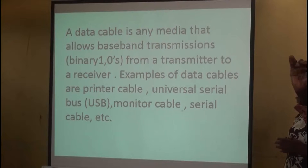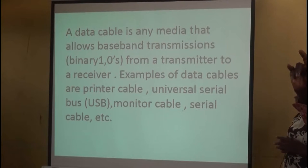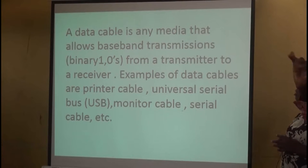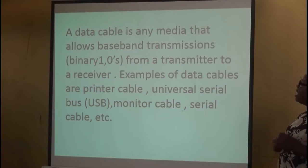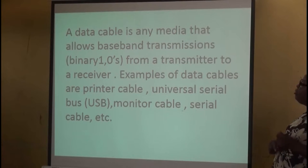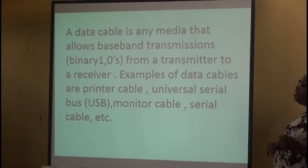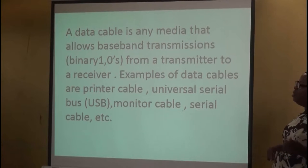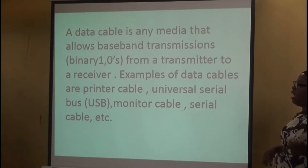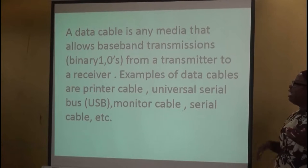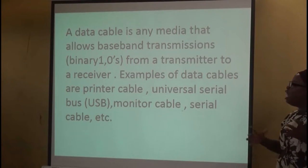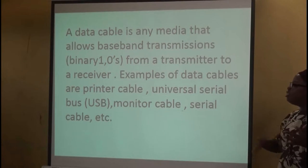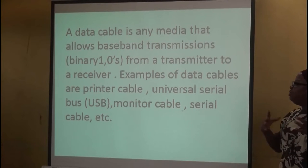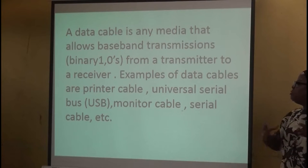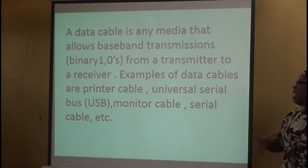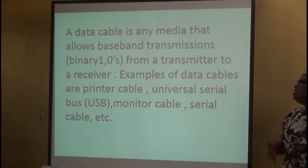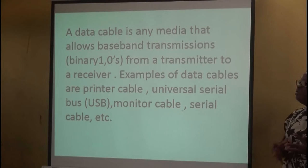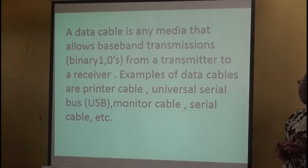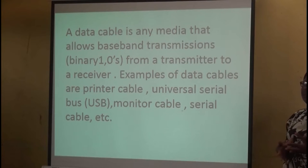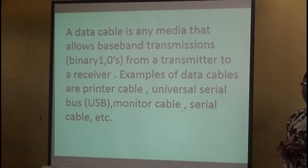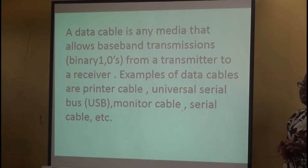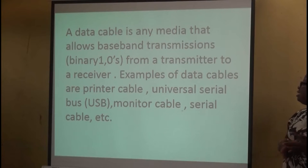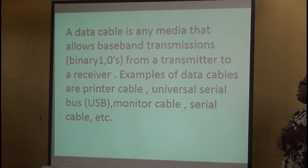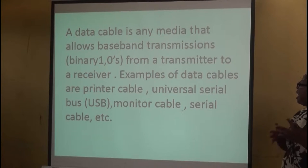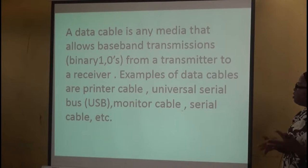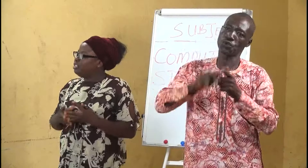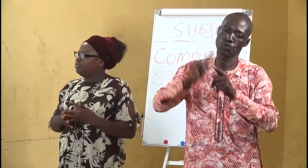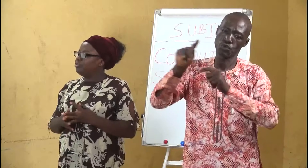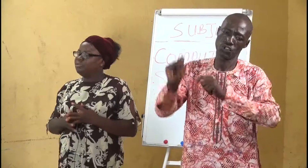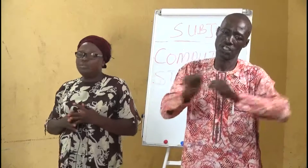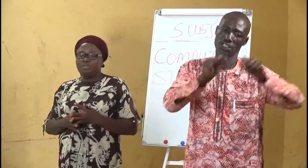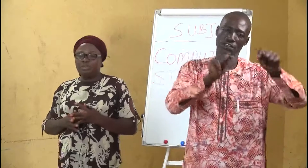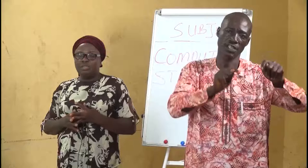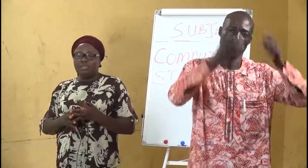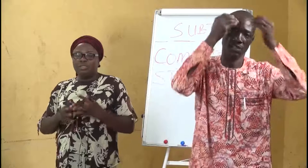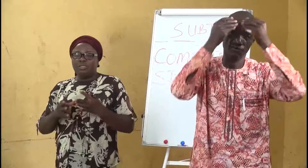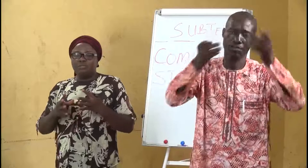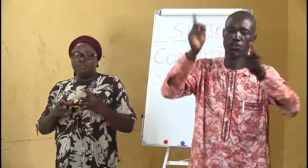A data cable is any medium that allows baseband transmission.